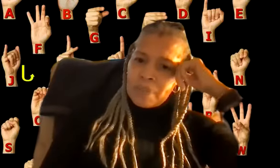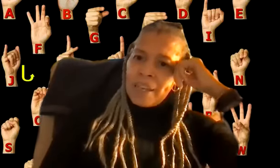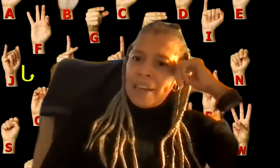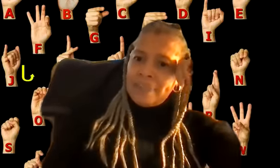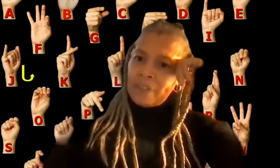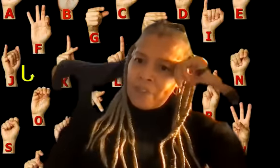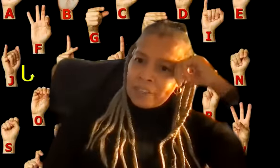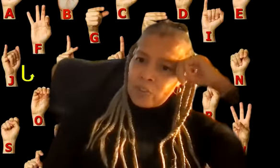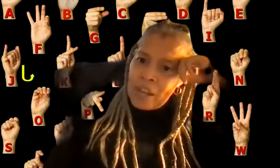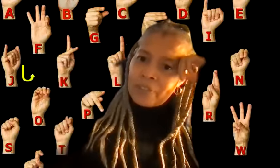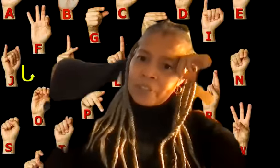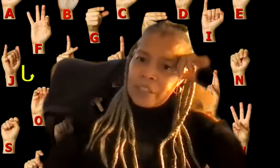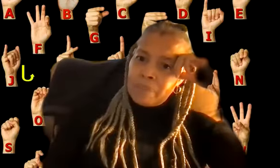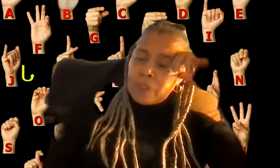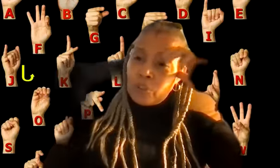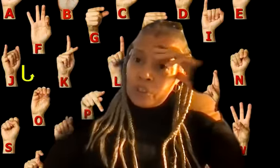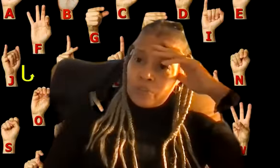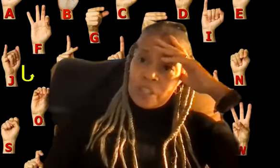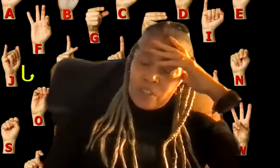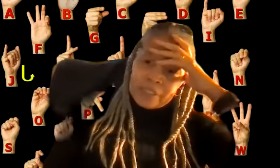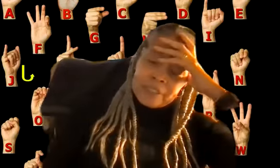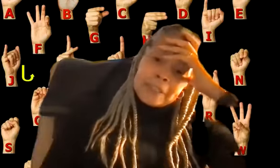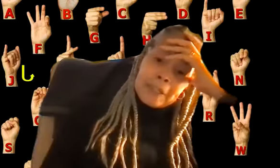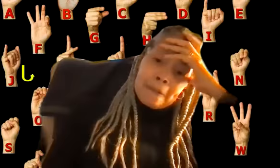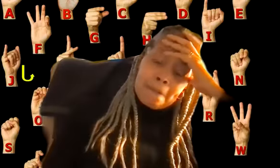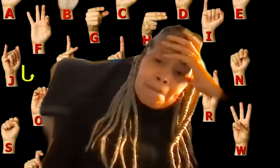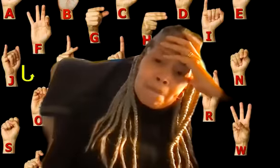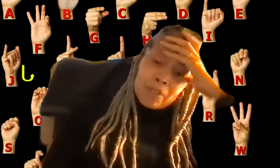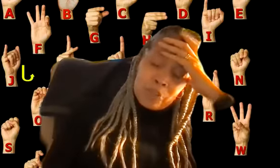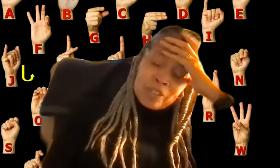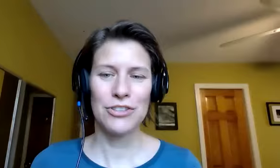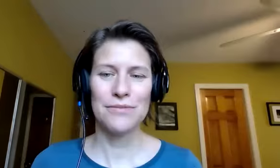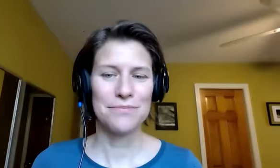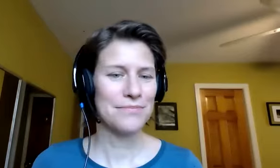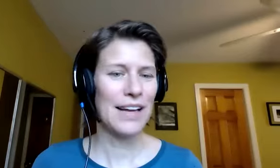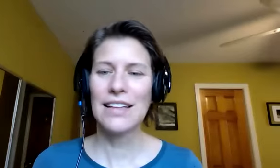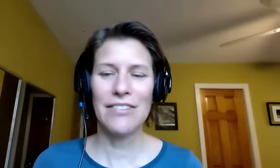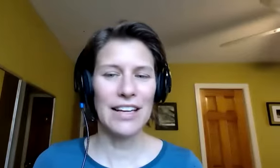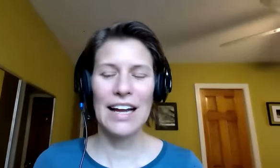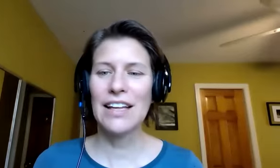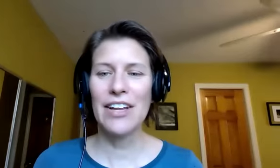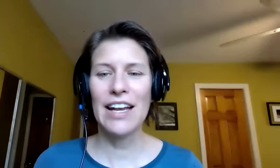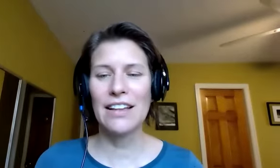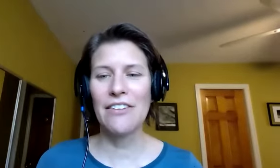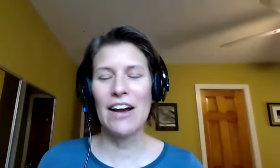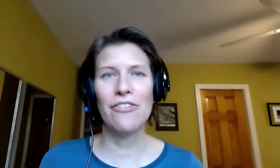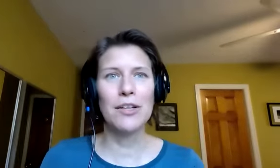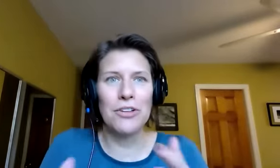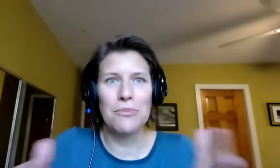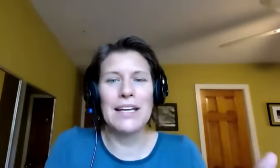and the fact that you have overcome, but you still face challenges. Yeah, for sure. I love it. I love it. And I love how available you're making